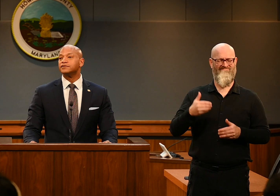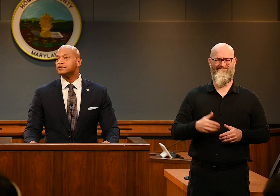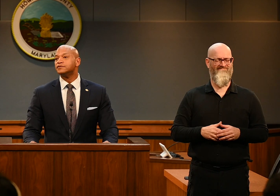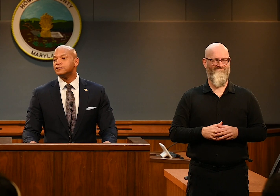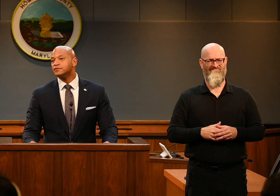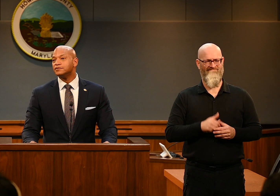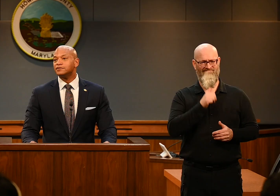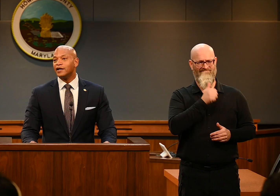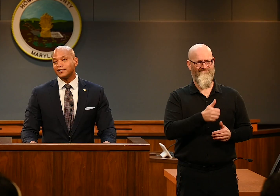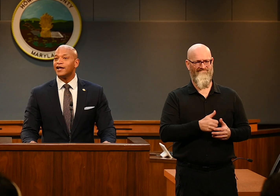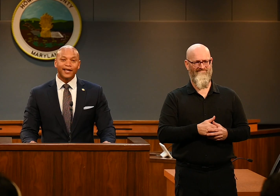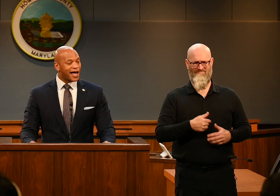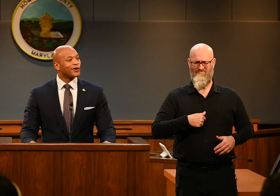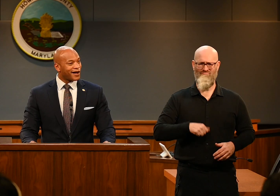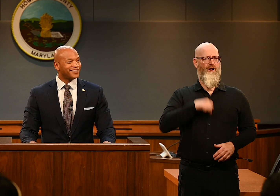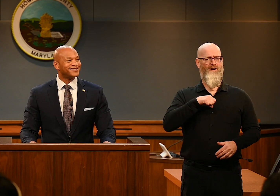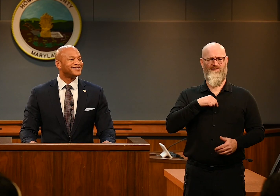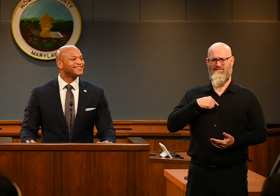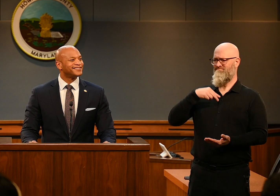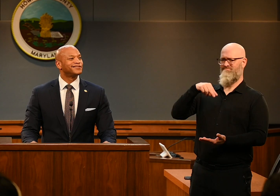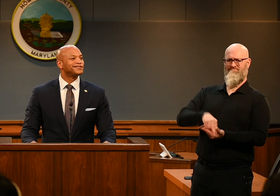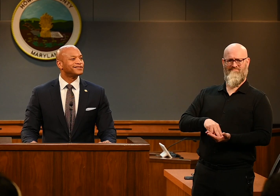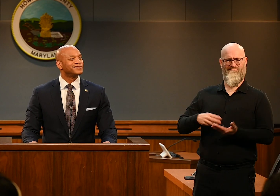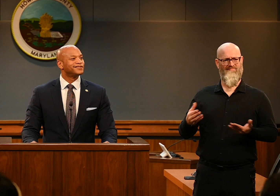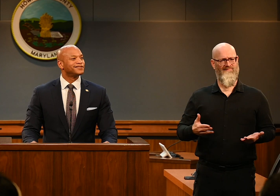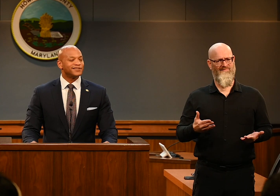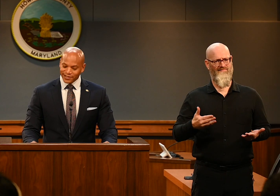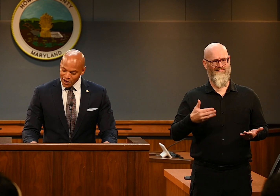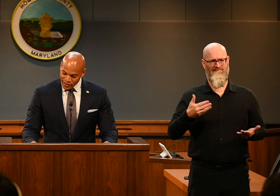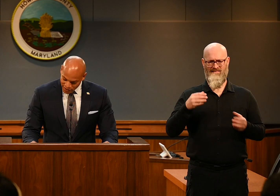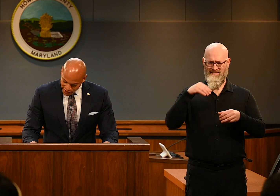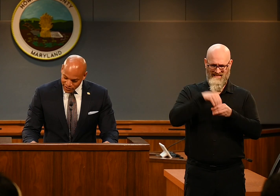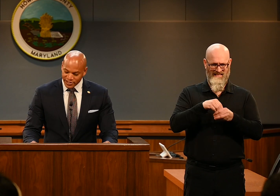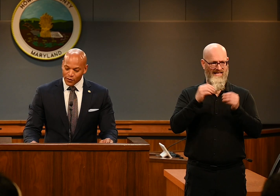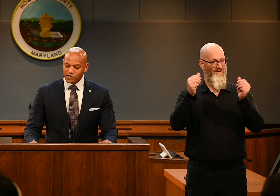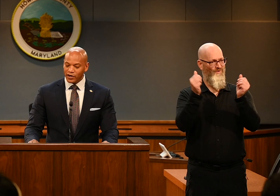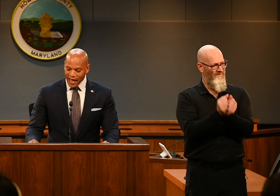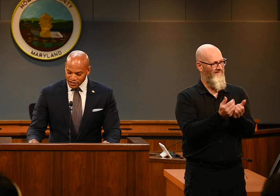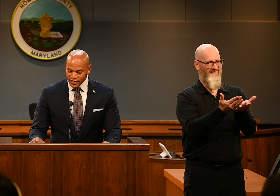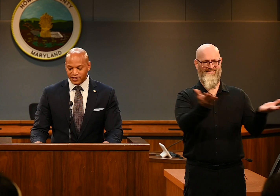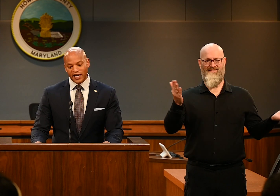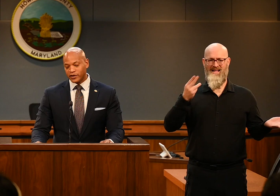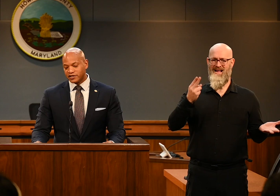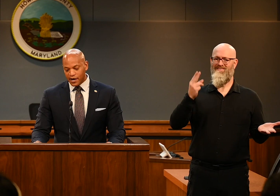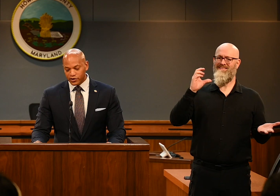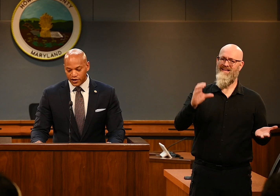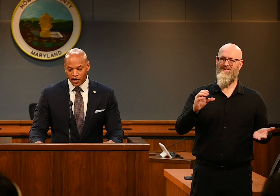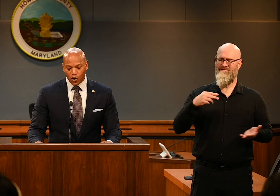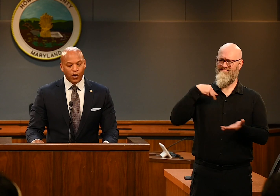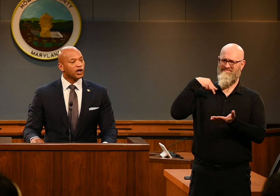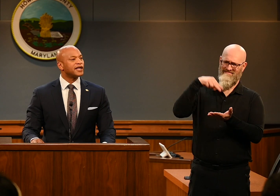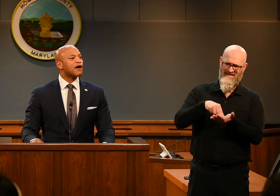County and to stand in Howard County. To stand with its leaders, to stand with its community activists, to stand with its